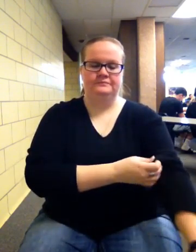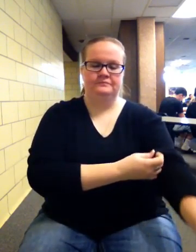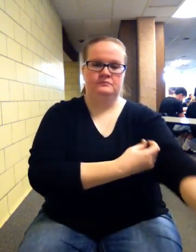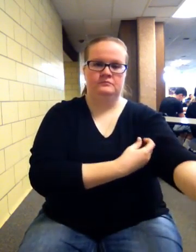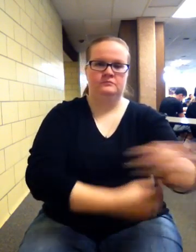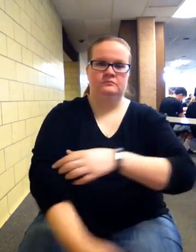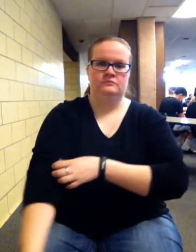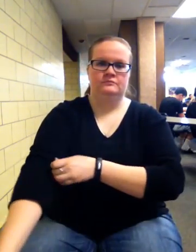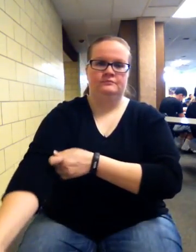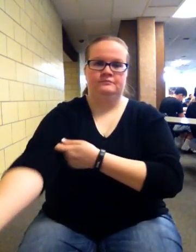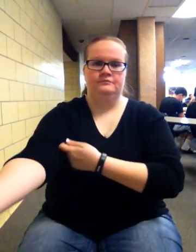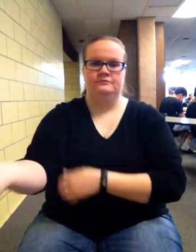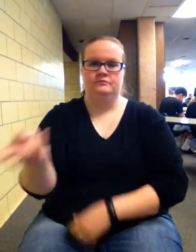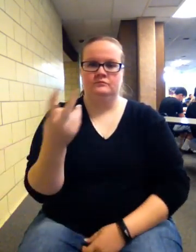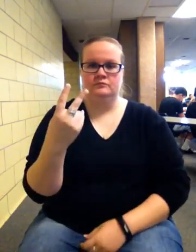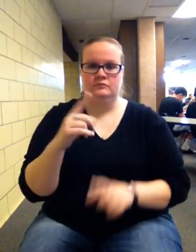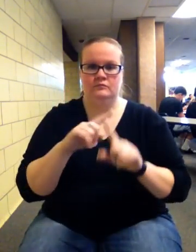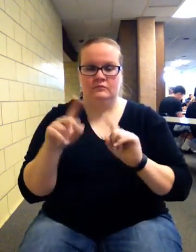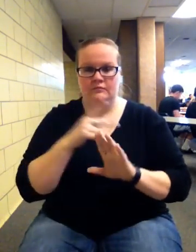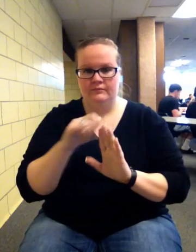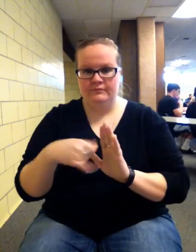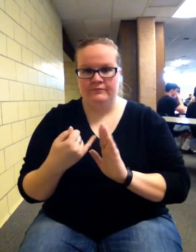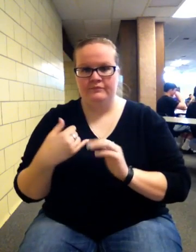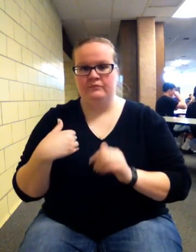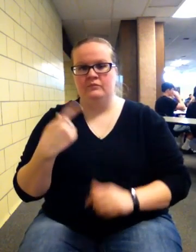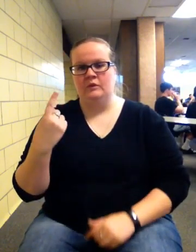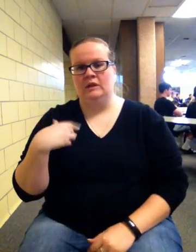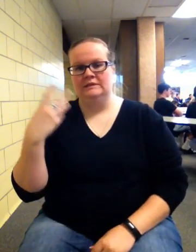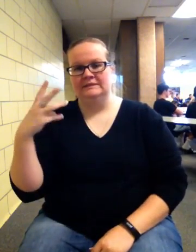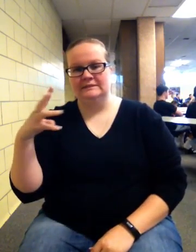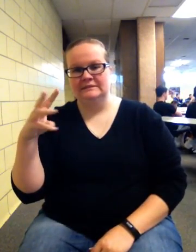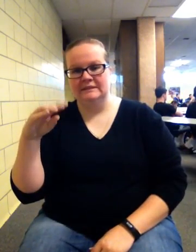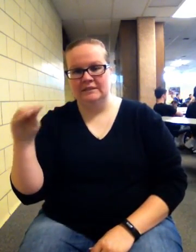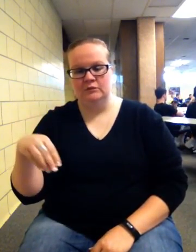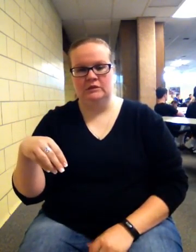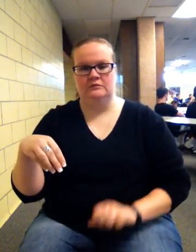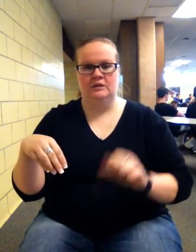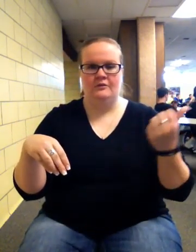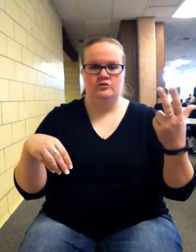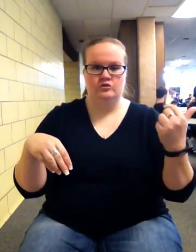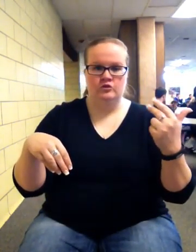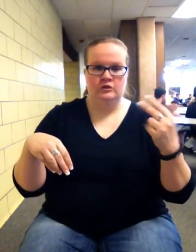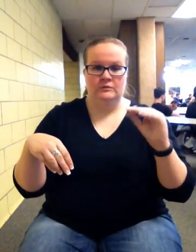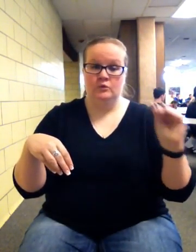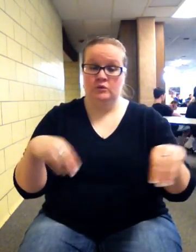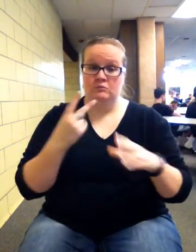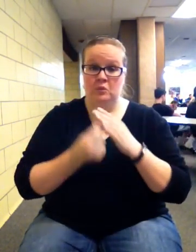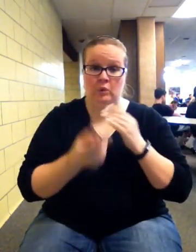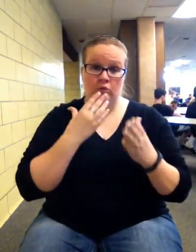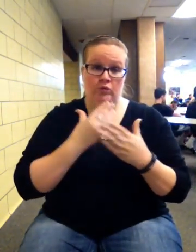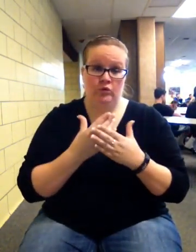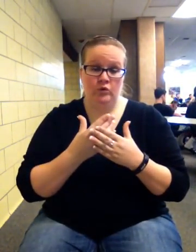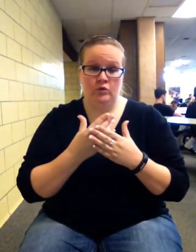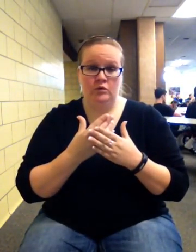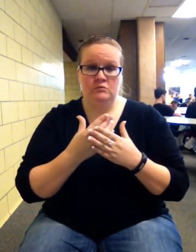So if you have two different projects, one is returning 16%, one is returning 13%. They're both viable. They're